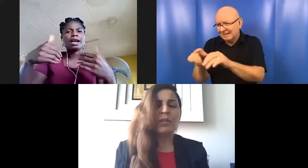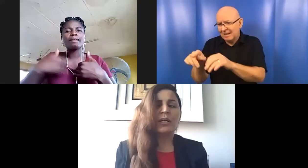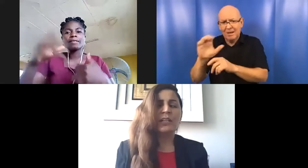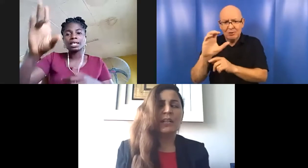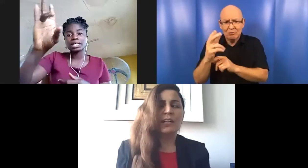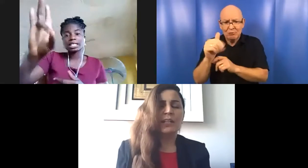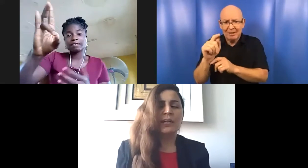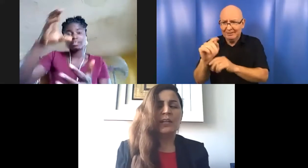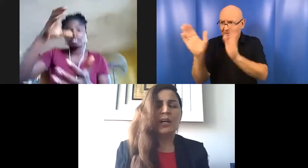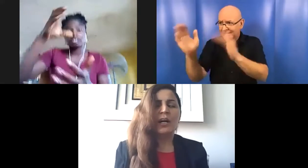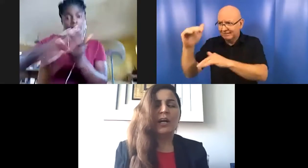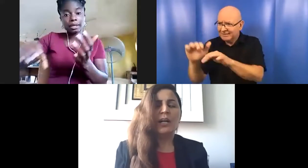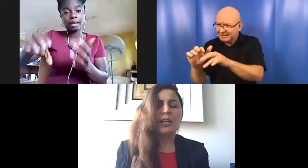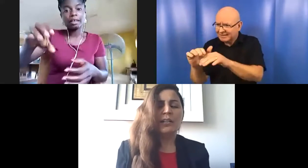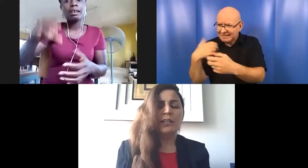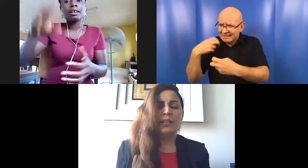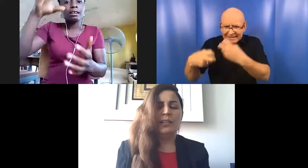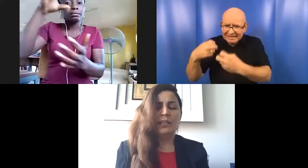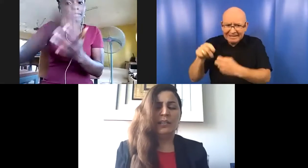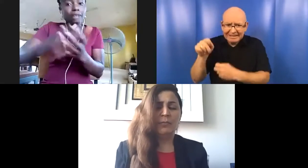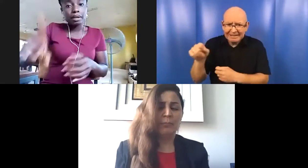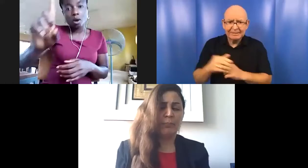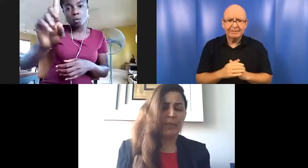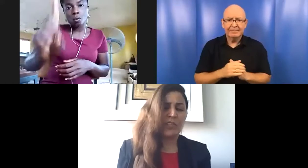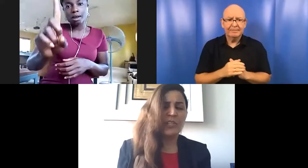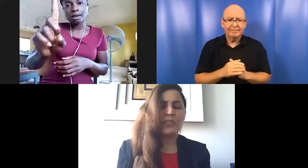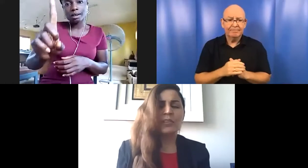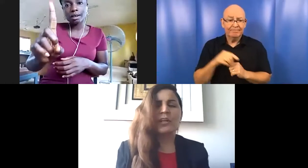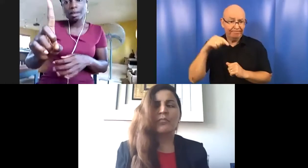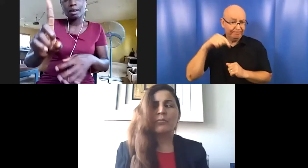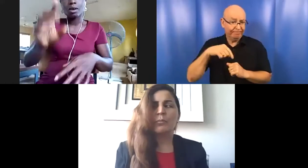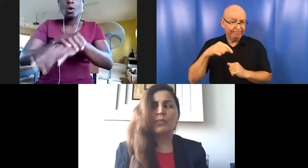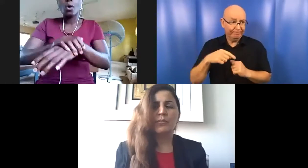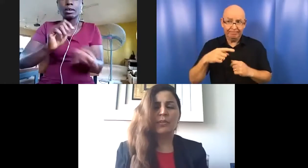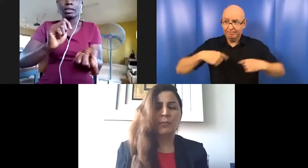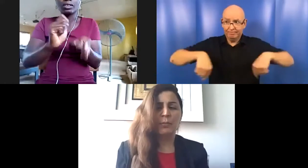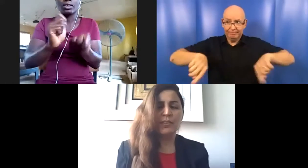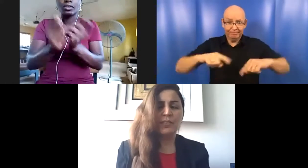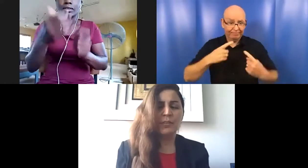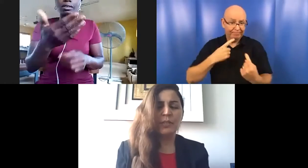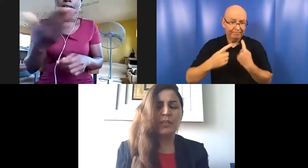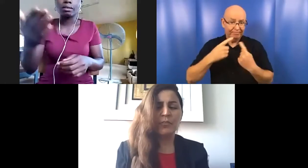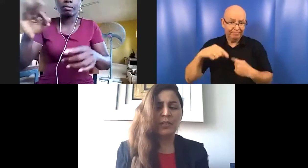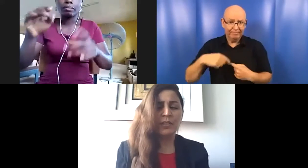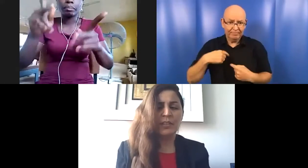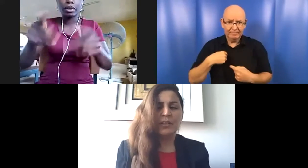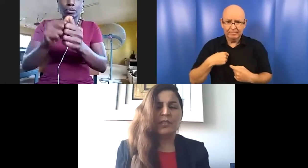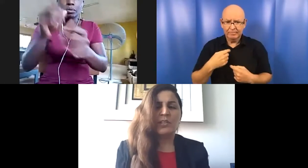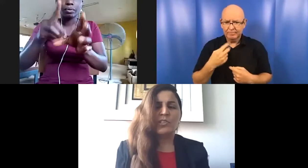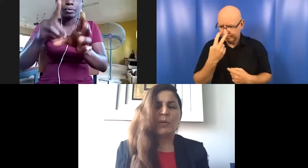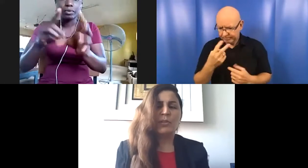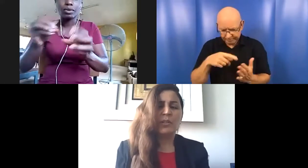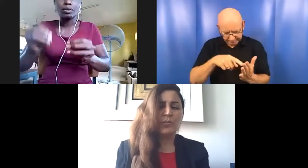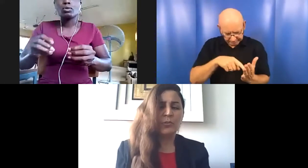Chapter 1 on changes in lives of persons with disabilities during COVID.